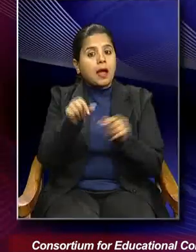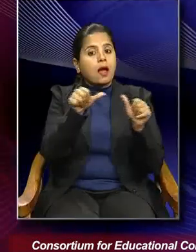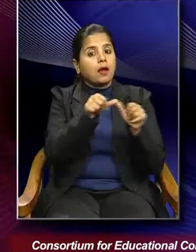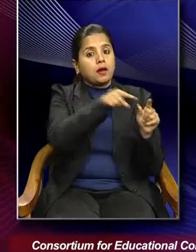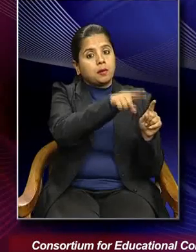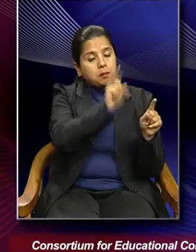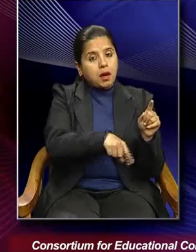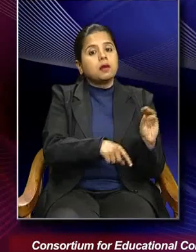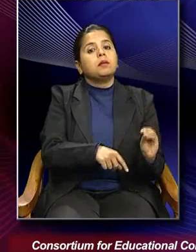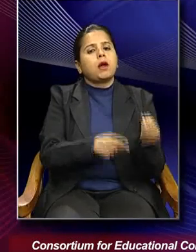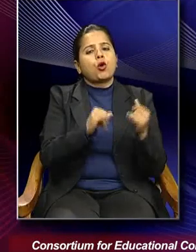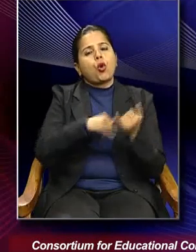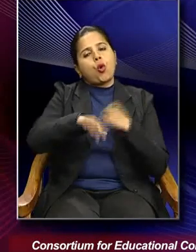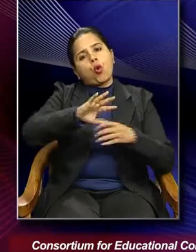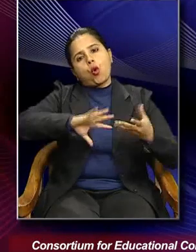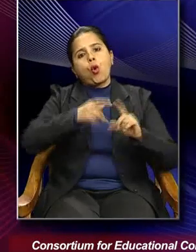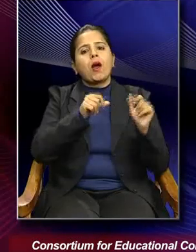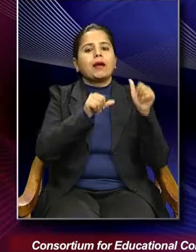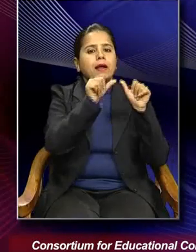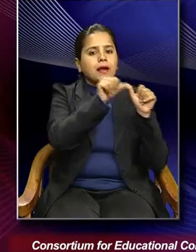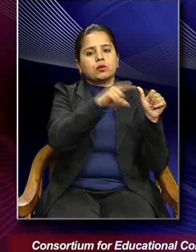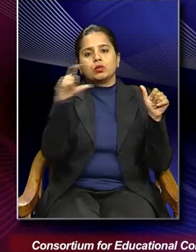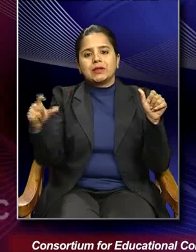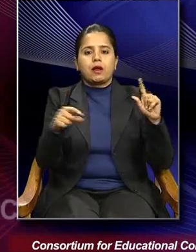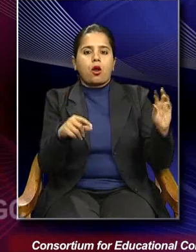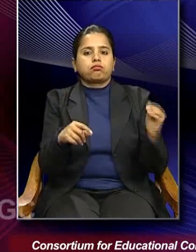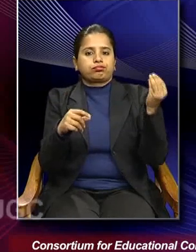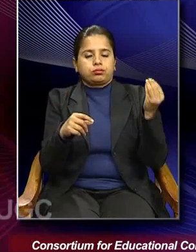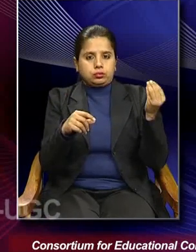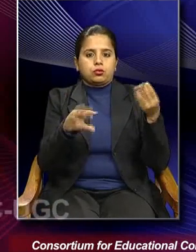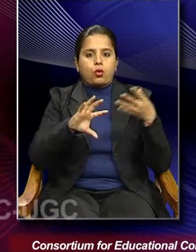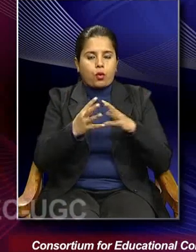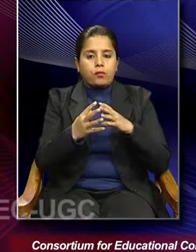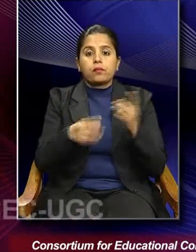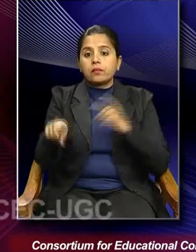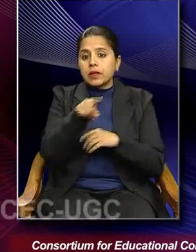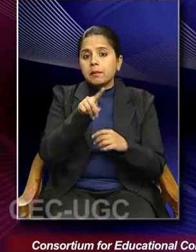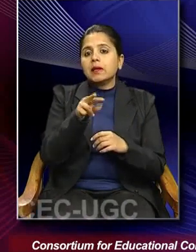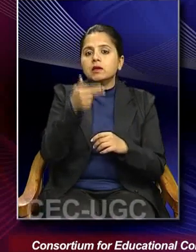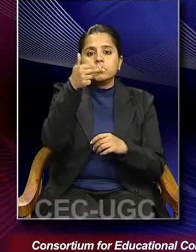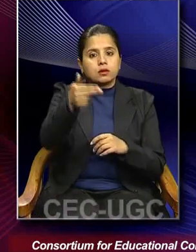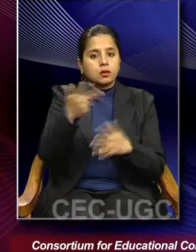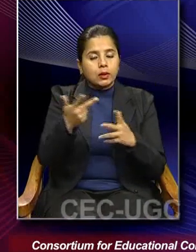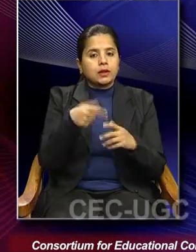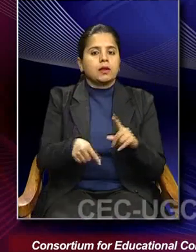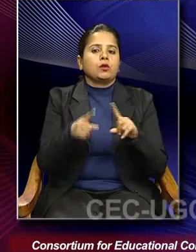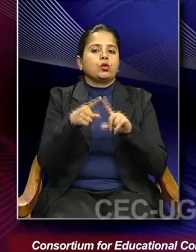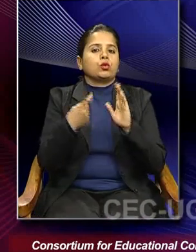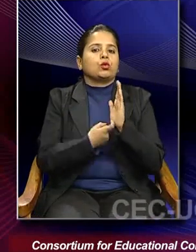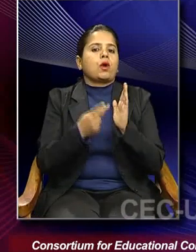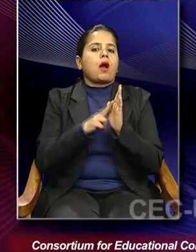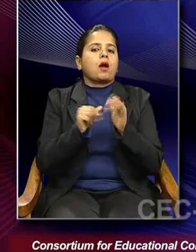be socially automatically preferred to C. This is called as transitivity